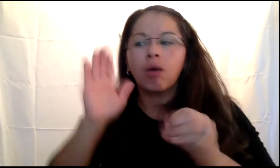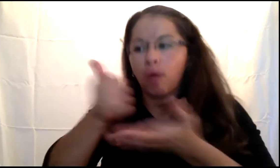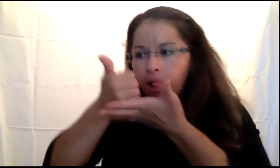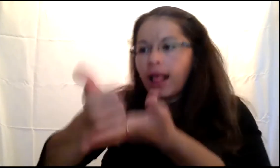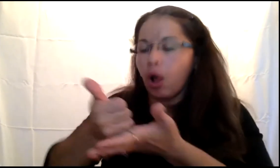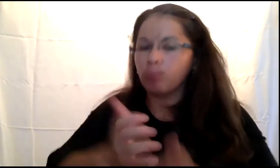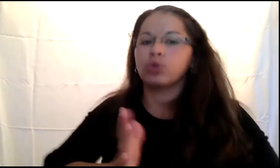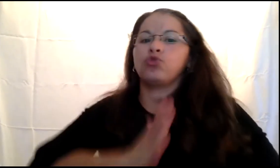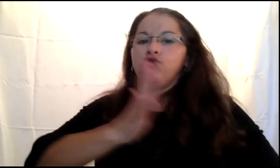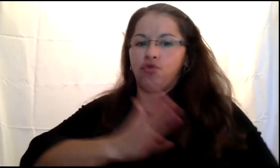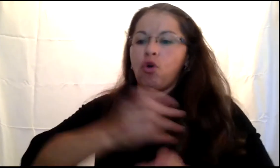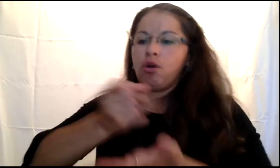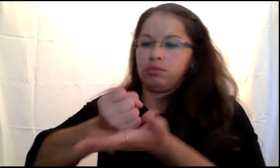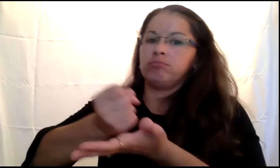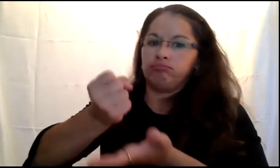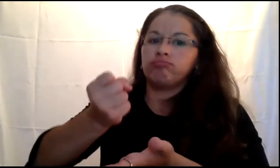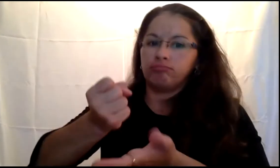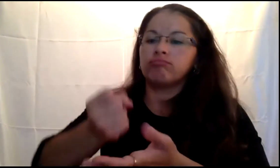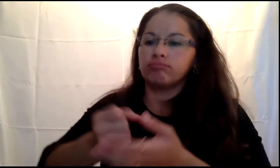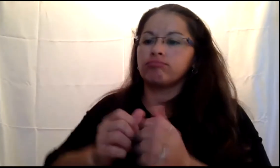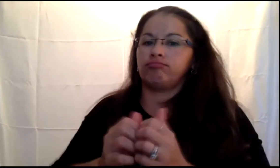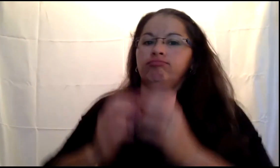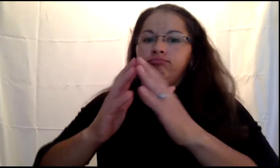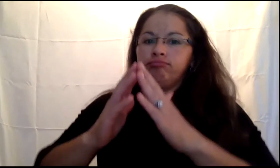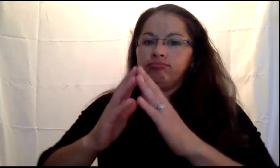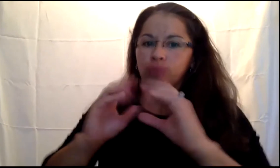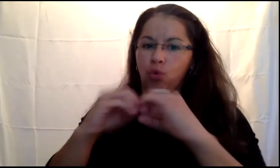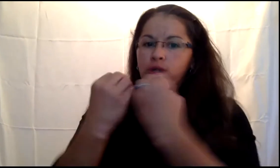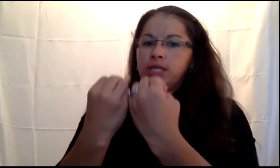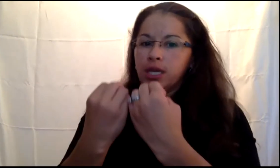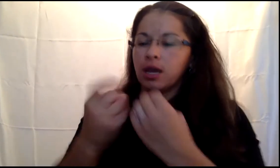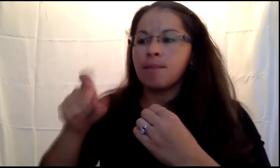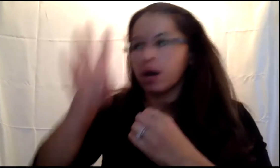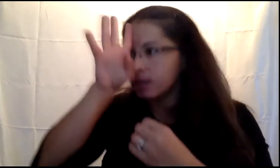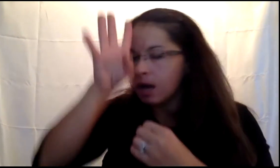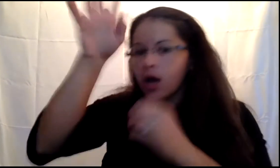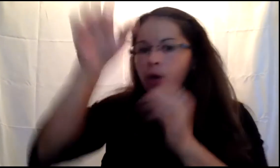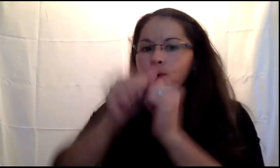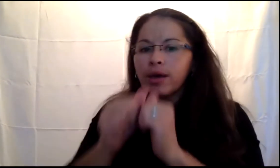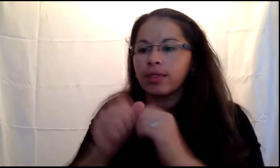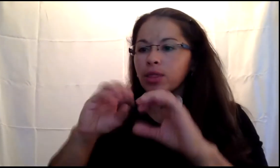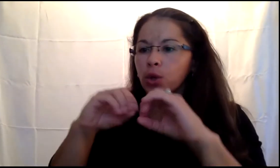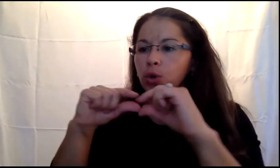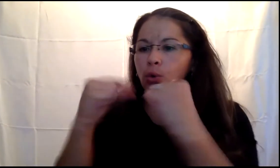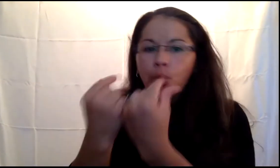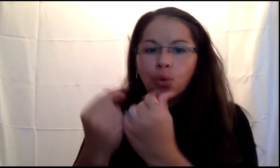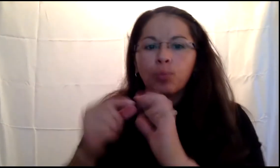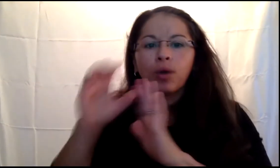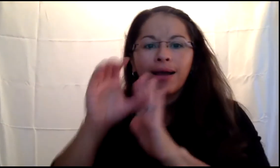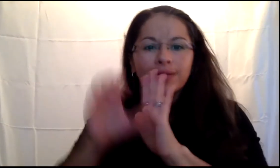organization and come up with a constitution, a charter, kind of who gets to become a member. And then usually as part of that process, then you'll